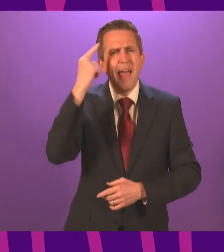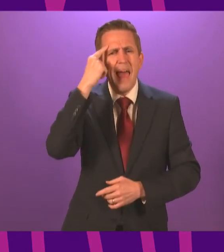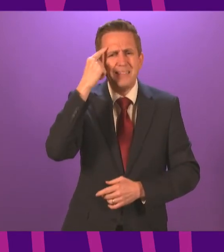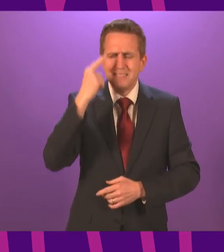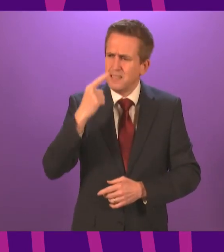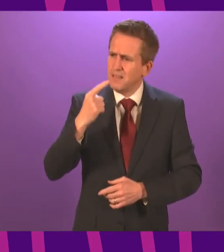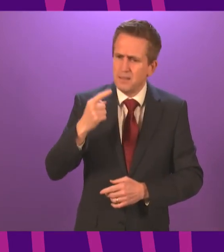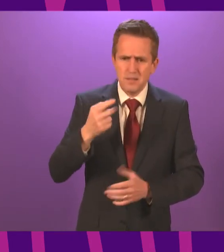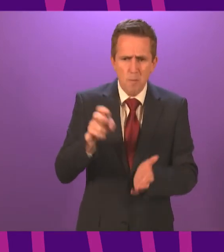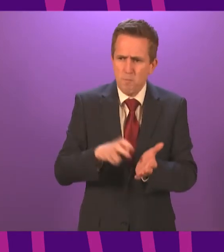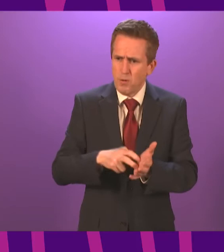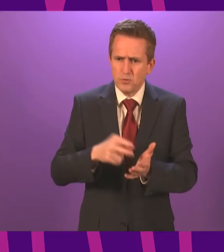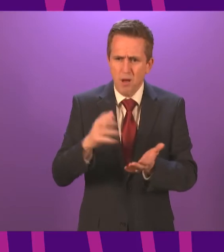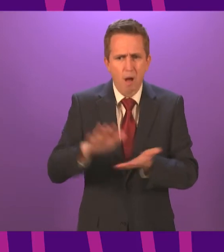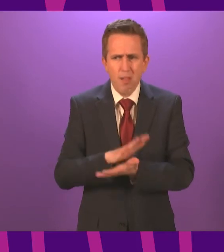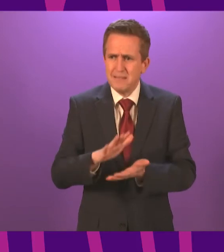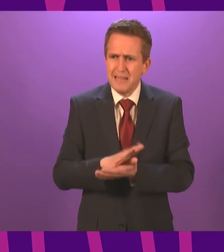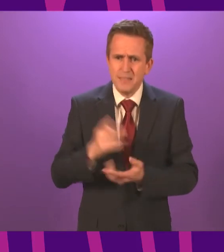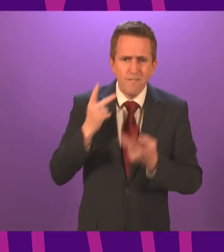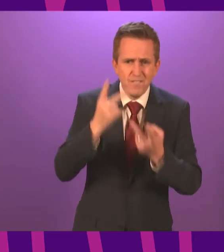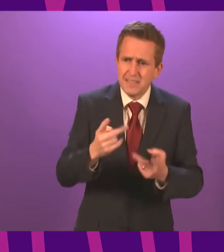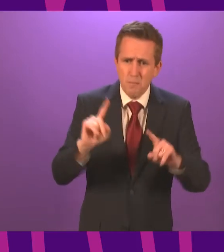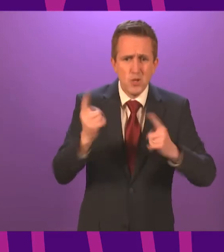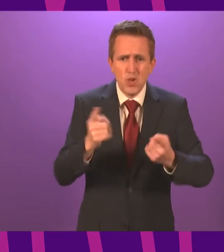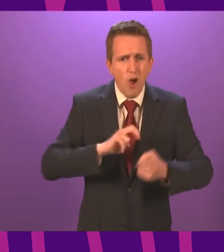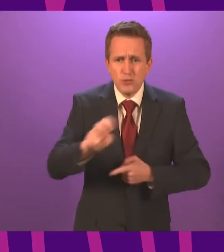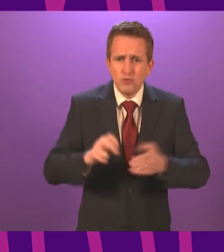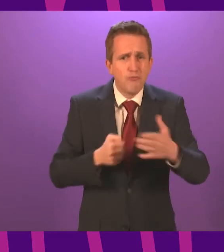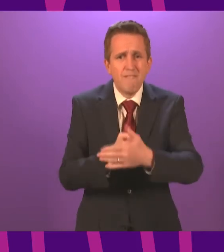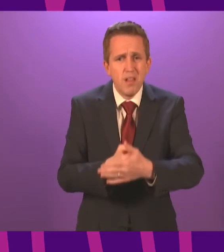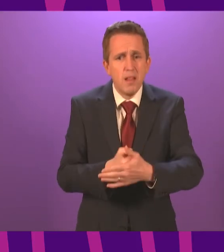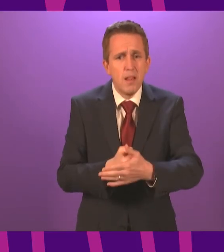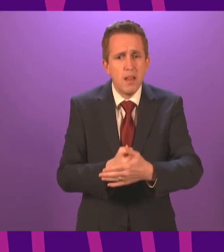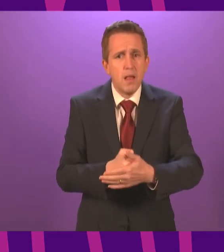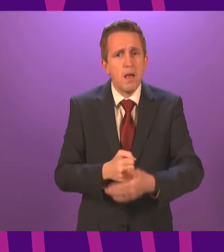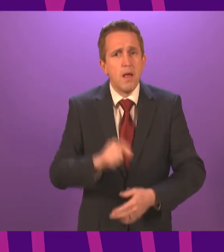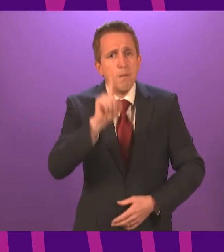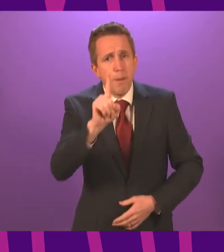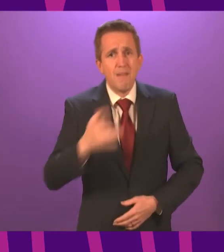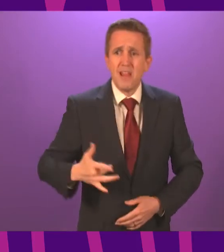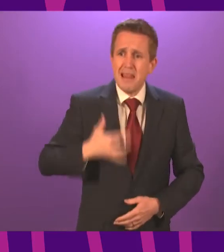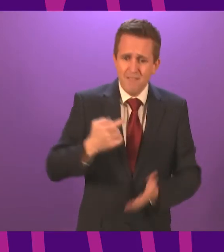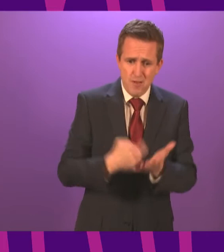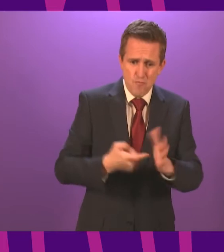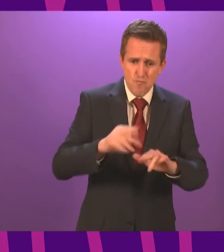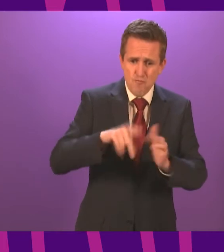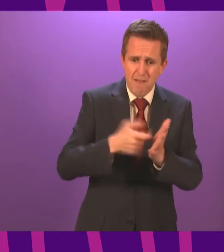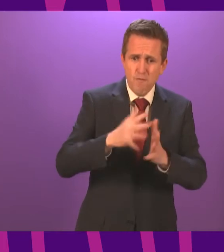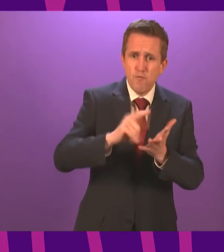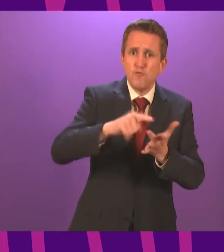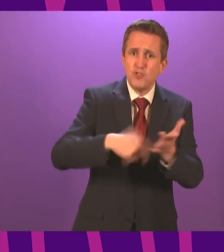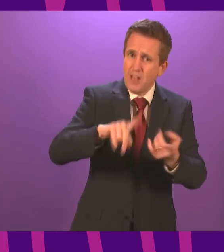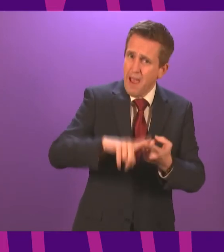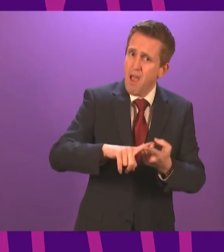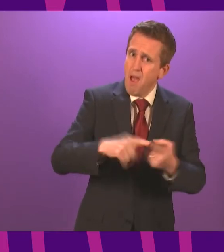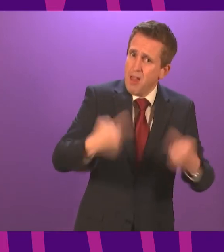booked to see your loved ones, you can't obviously travel with the restrictions that we announced today, but if you happen to live in Renfrewshire, you can travel.